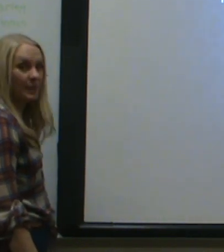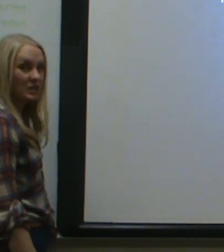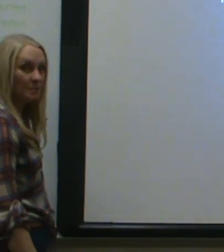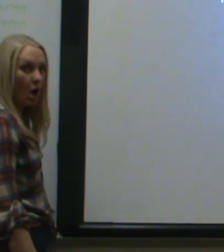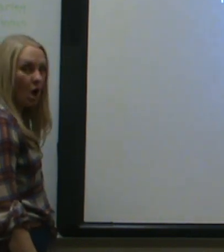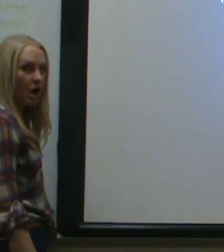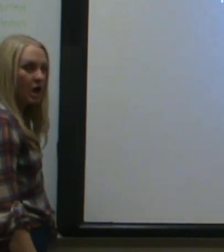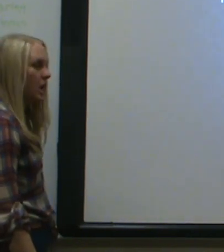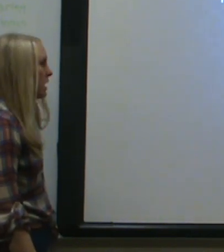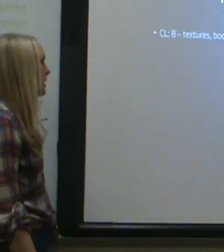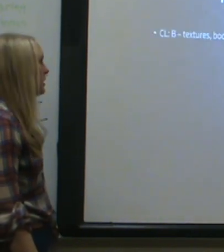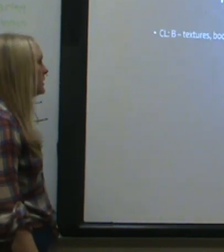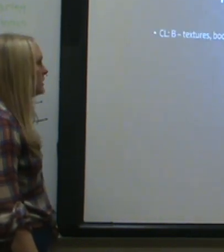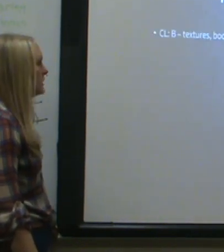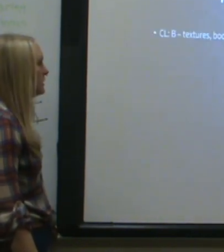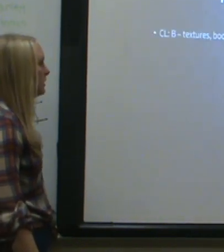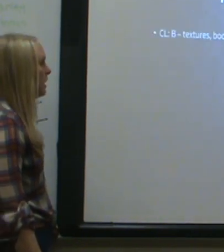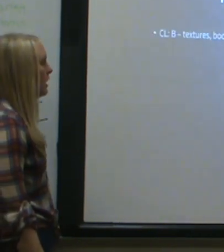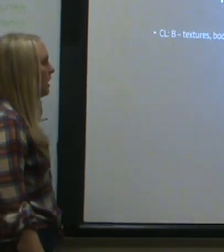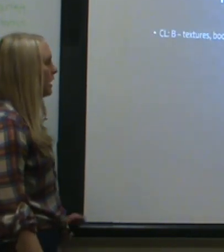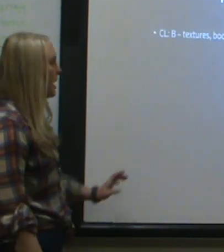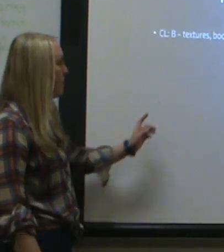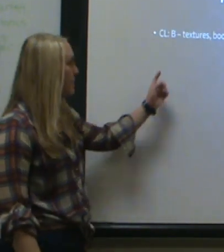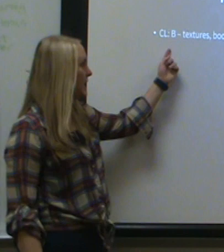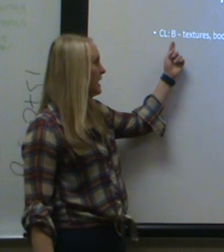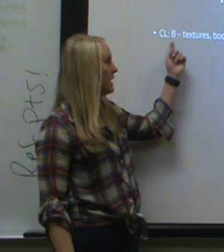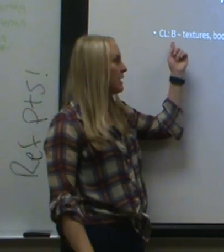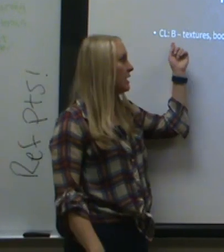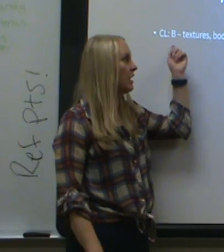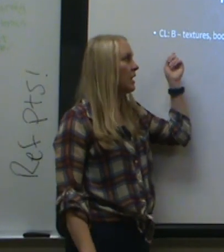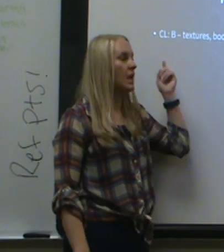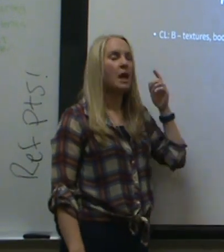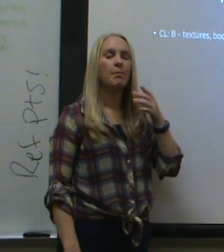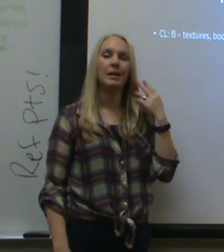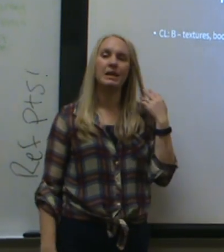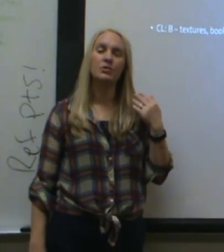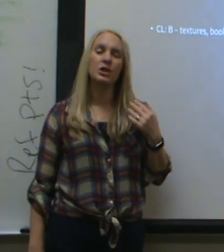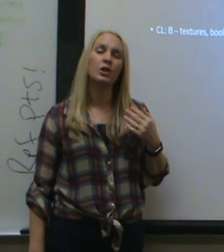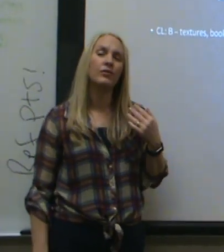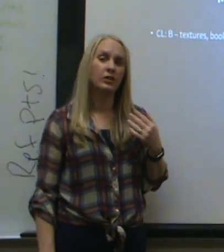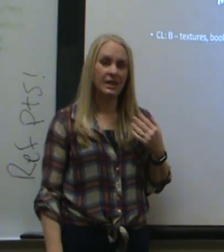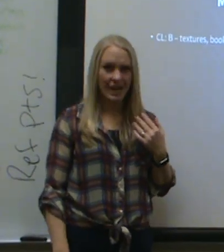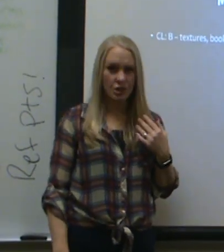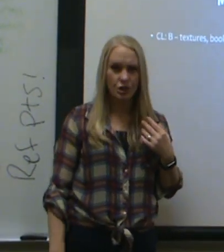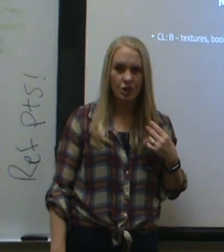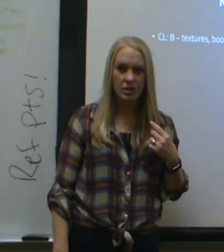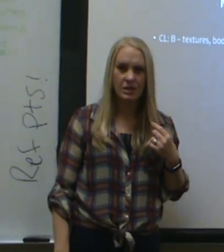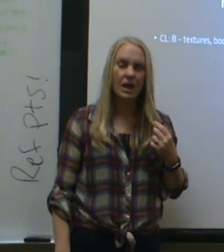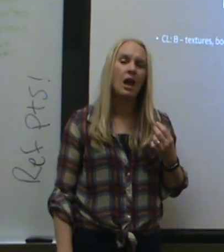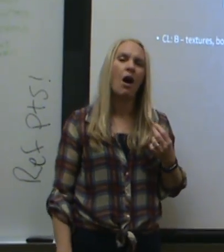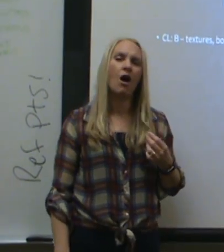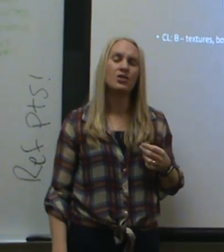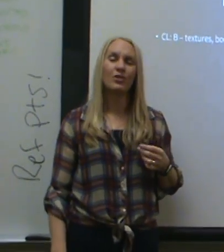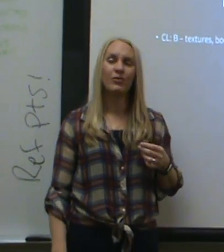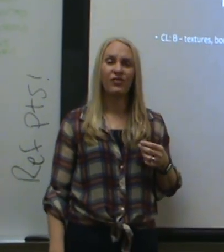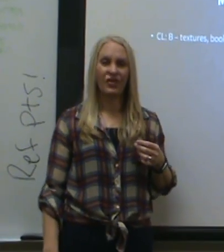There's more. All right, B. B is really good for textures, also for